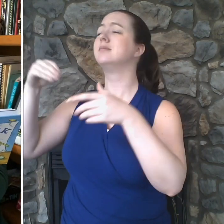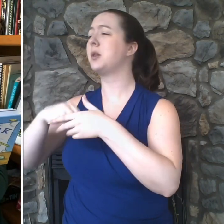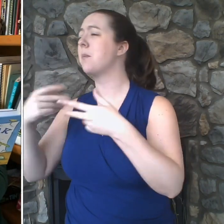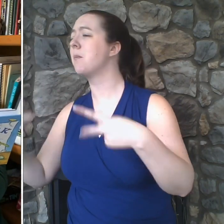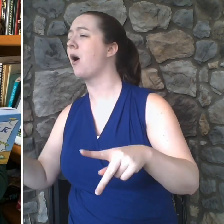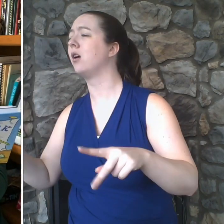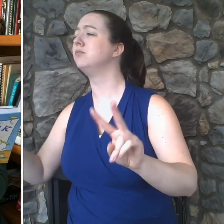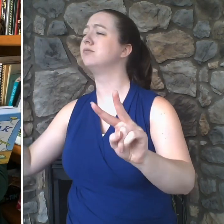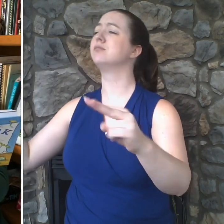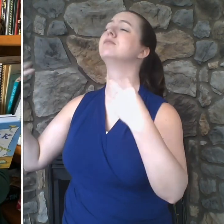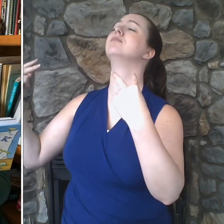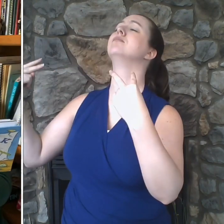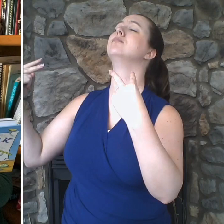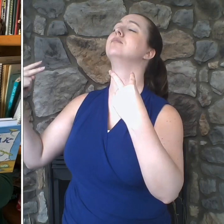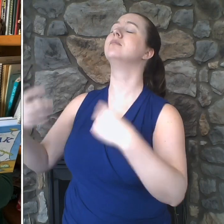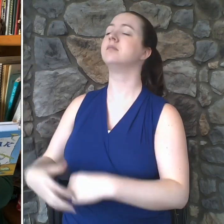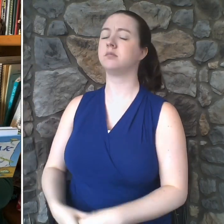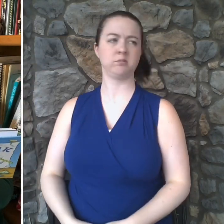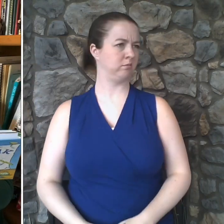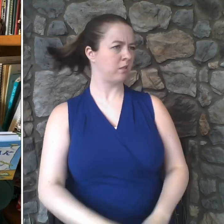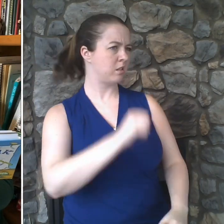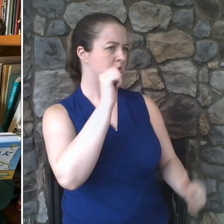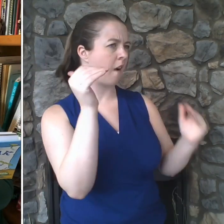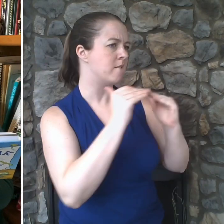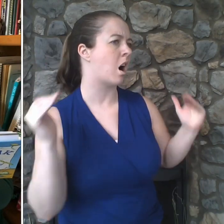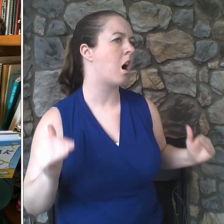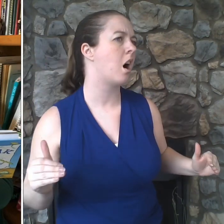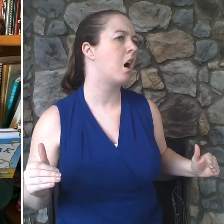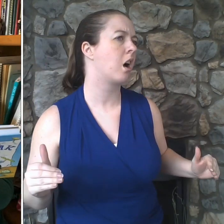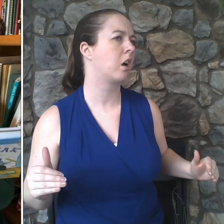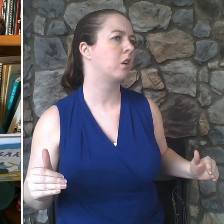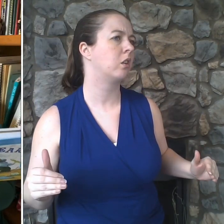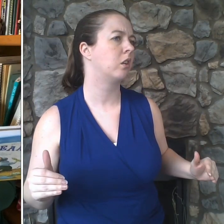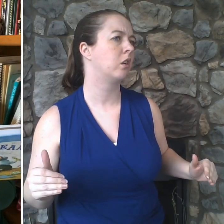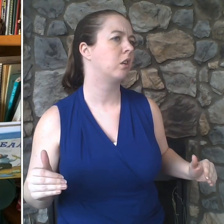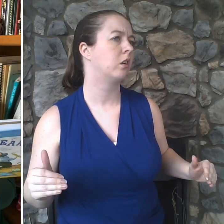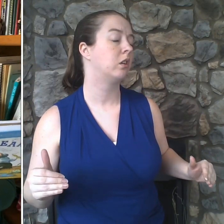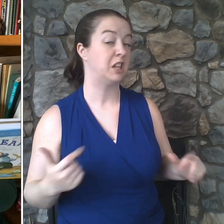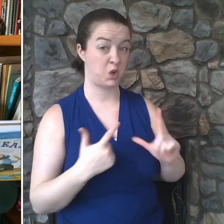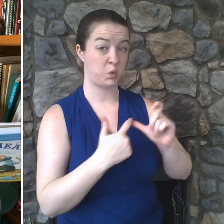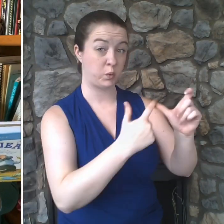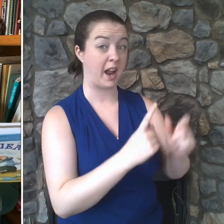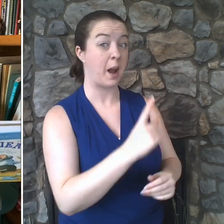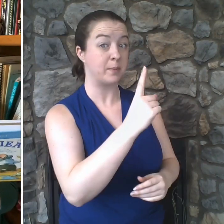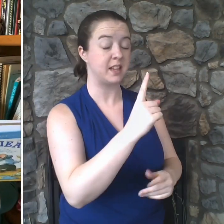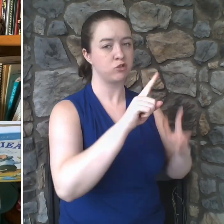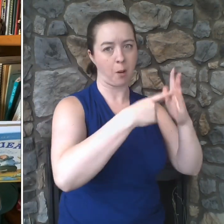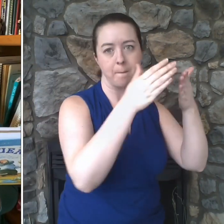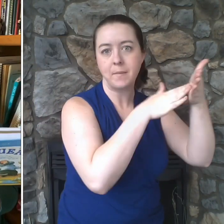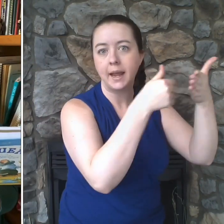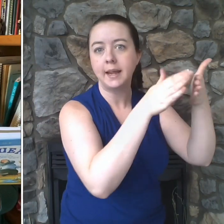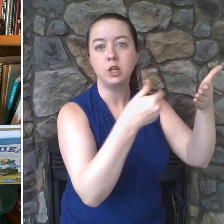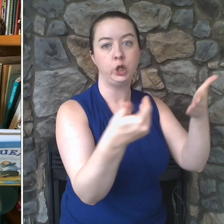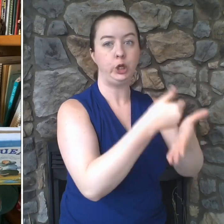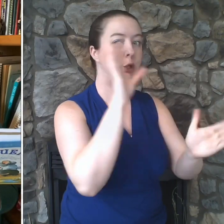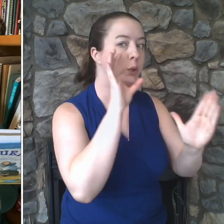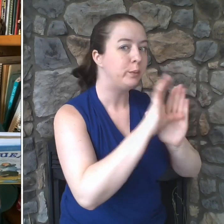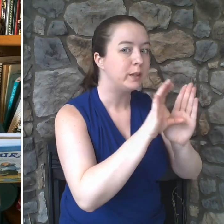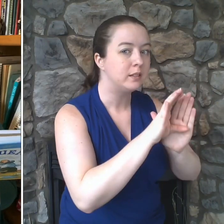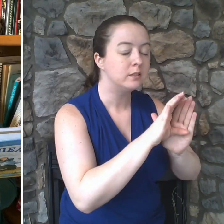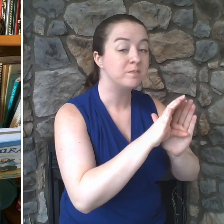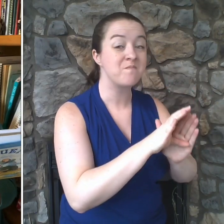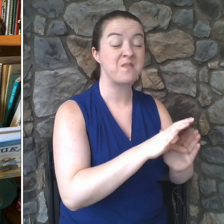party. No fair, cried Pip. He ran upstairs and started painting some new